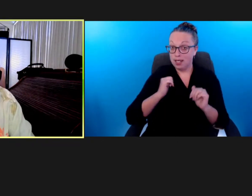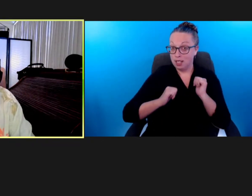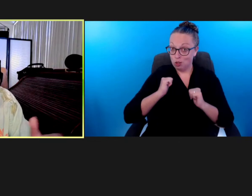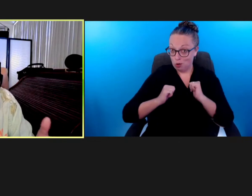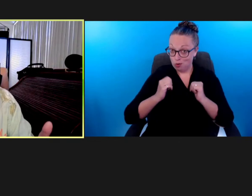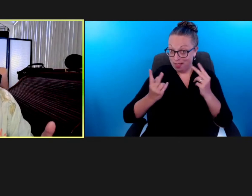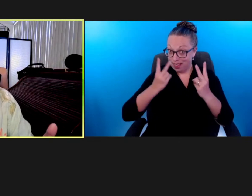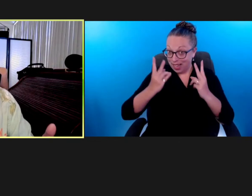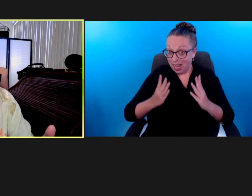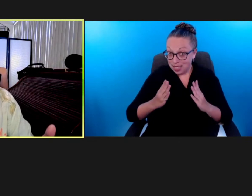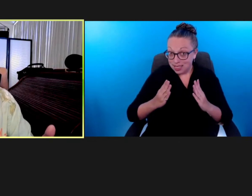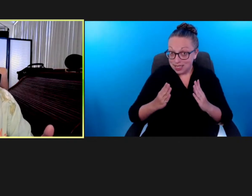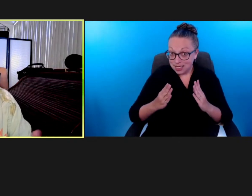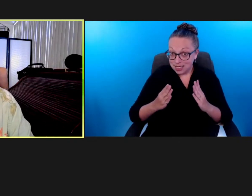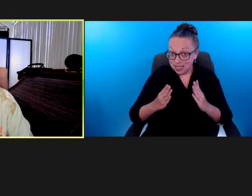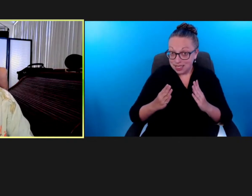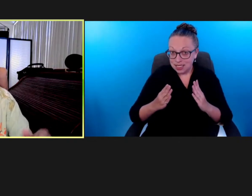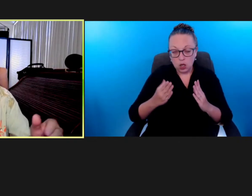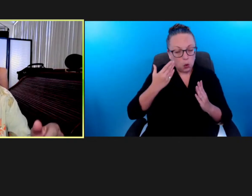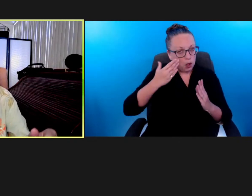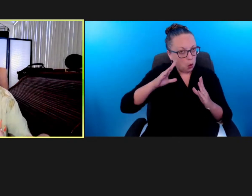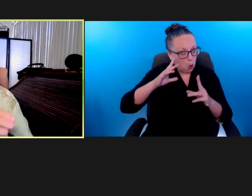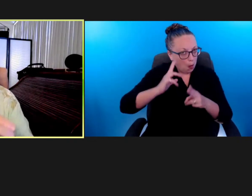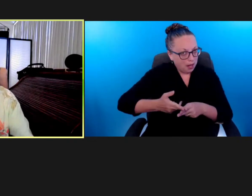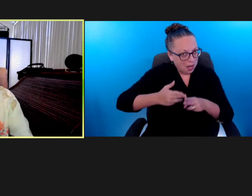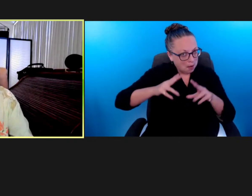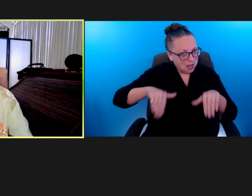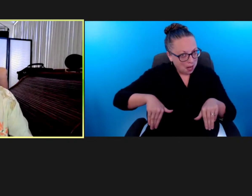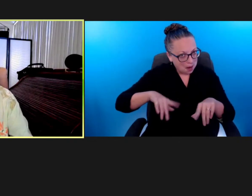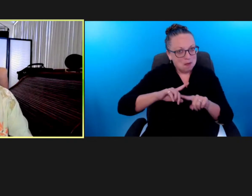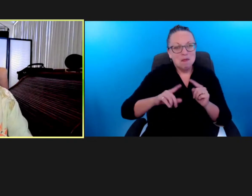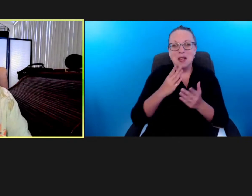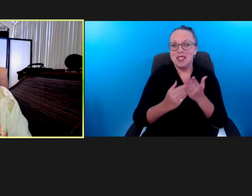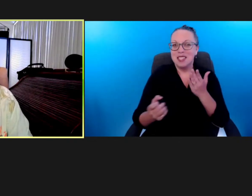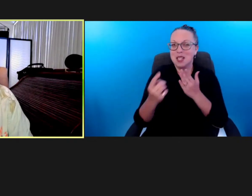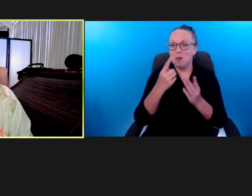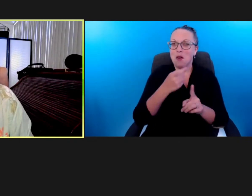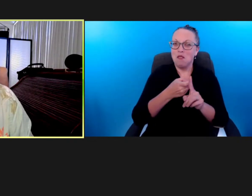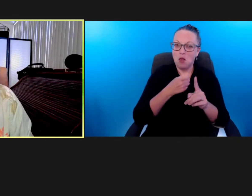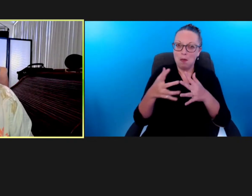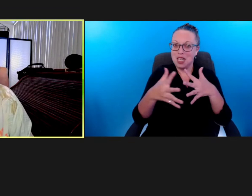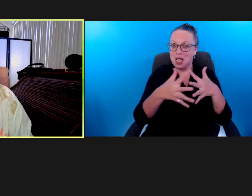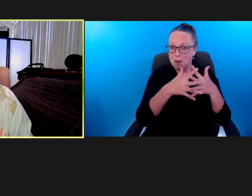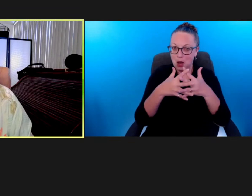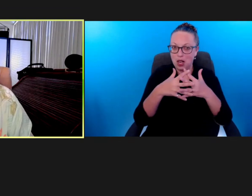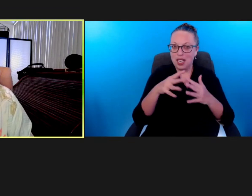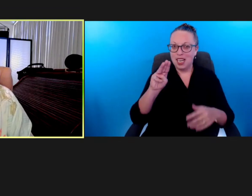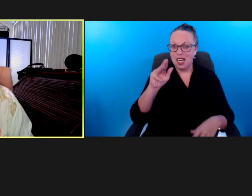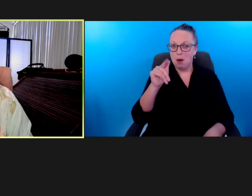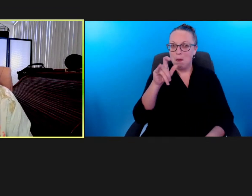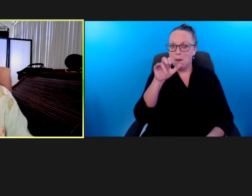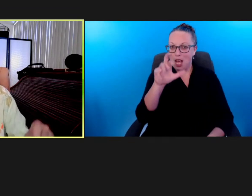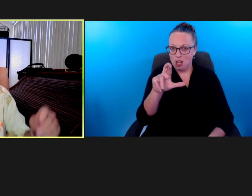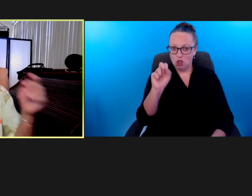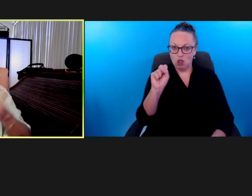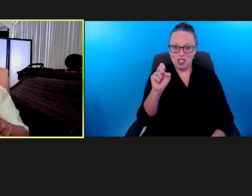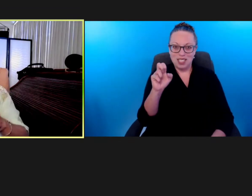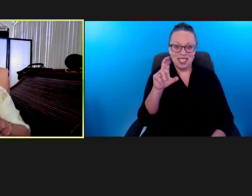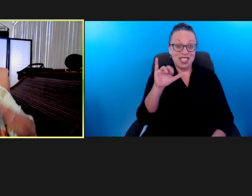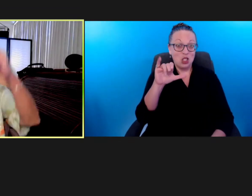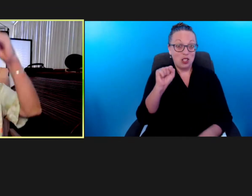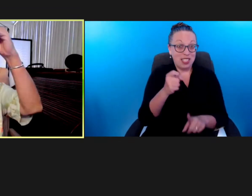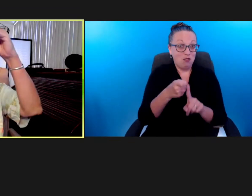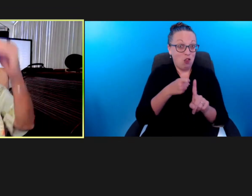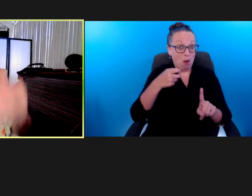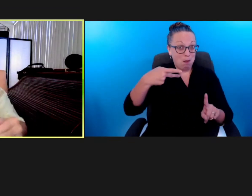is going to be yet to be named, but someone from the American Masters series from PBS. And now I'm going to